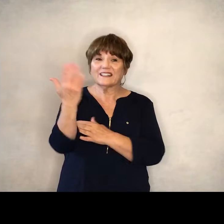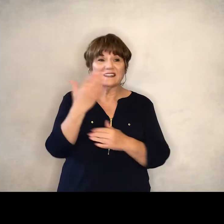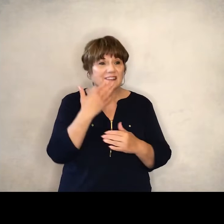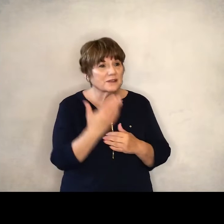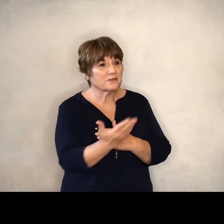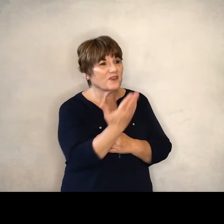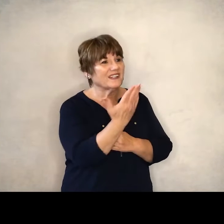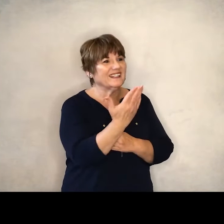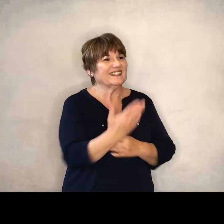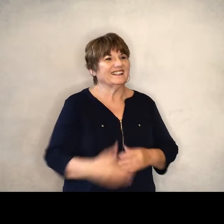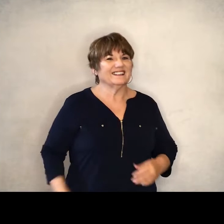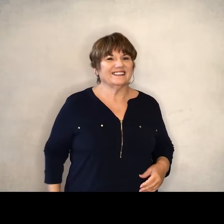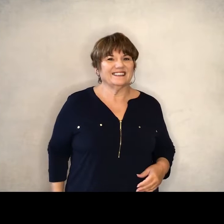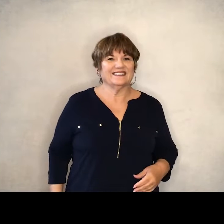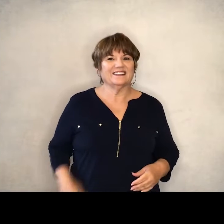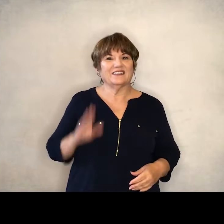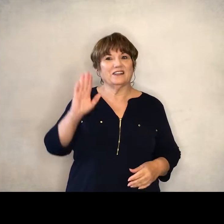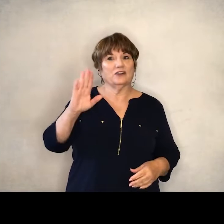That's your cue.